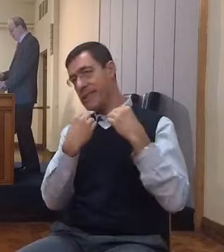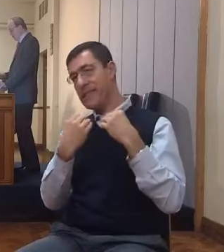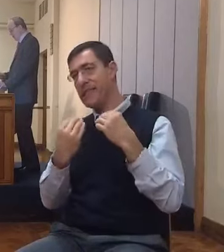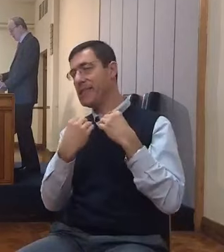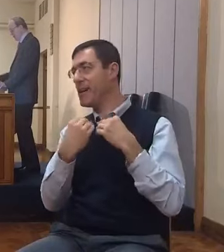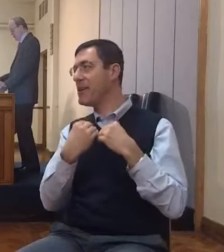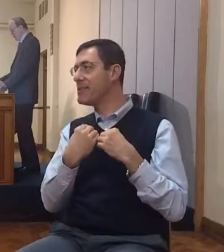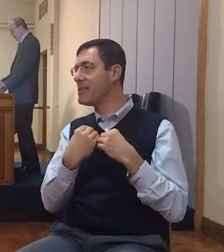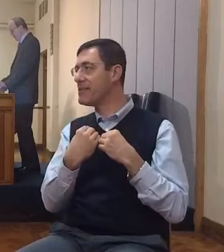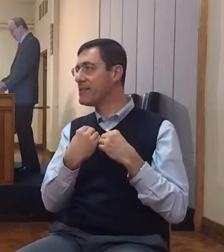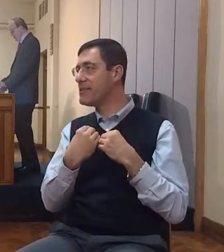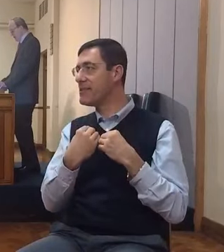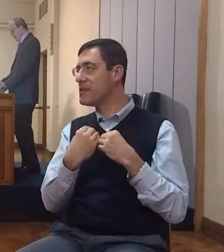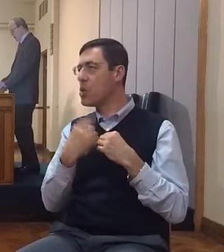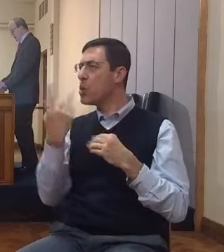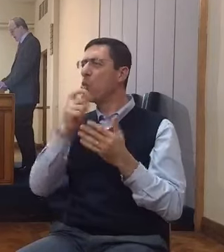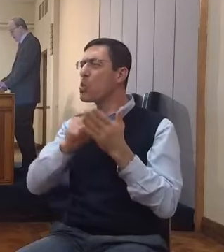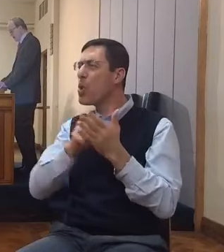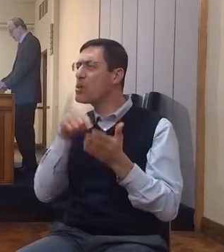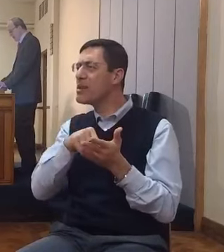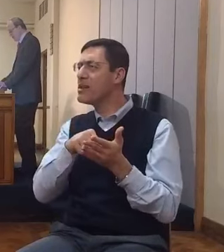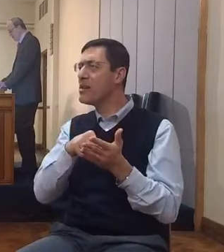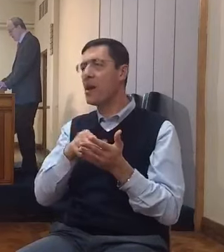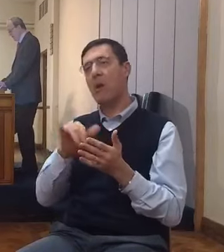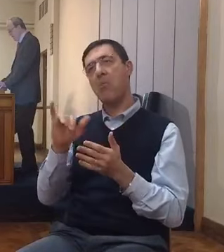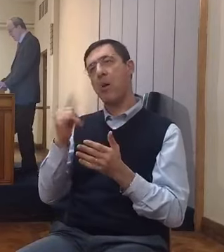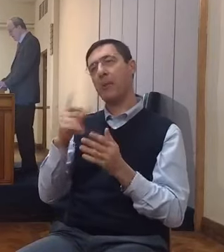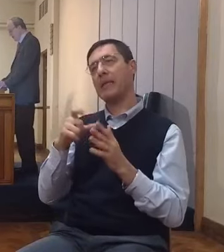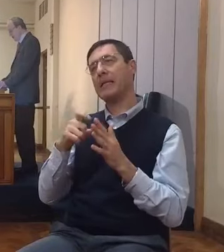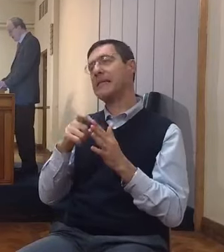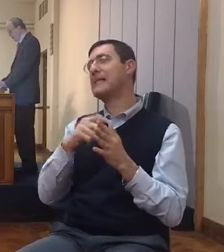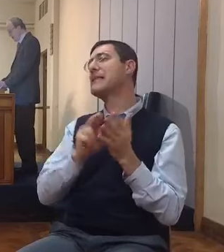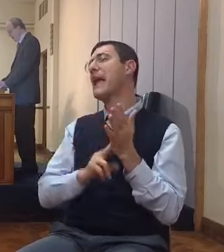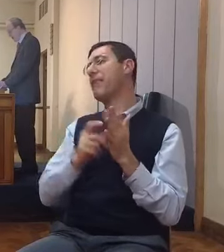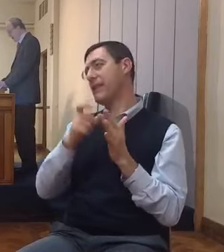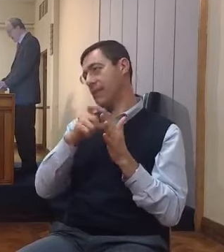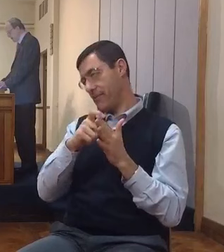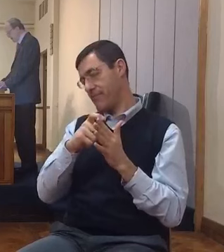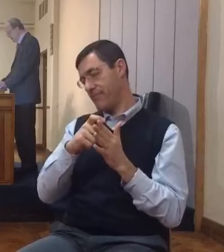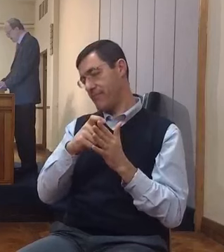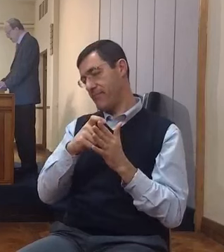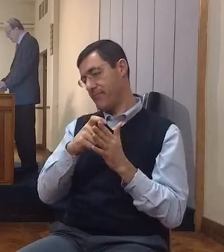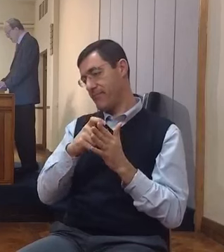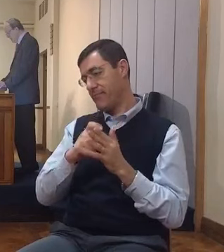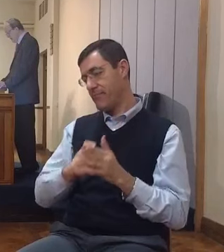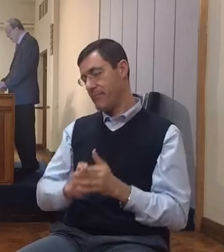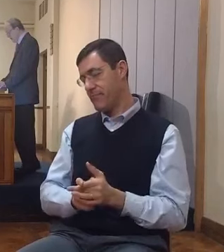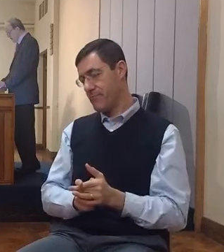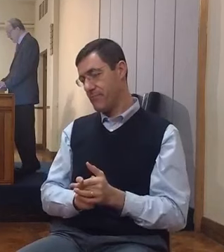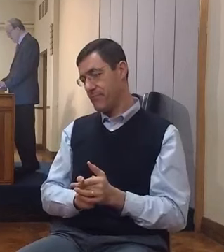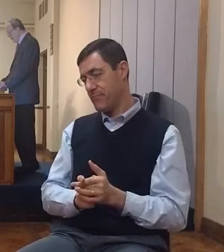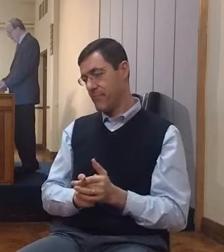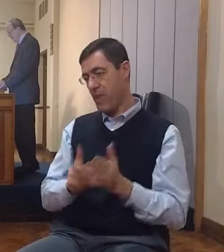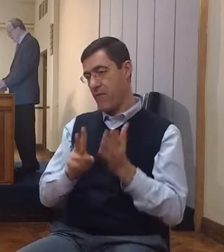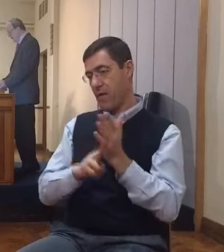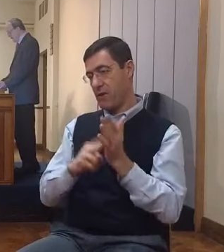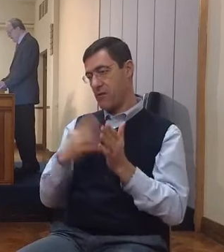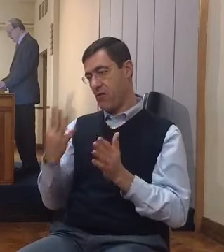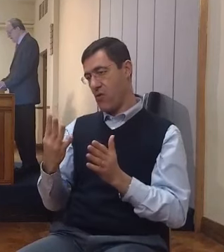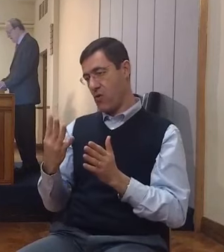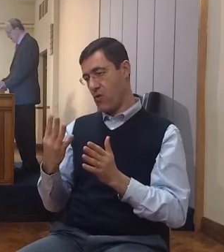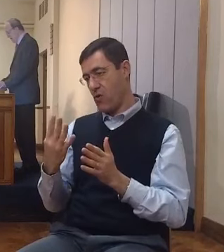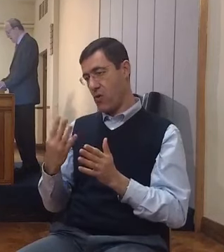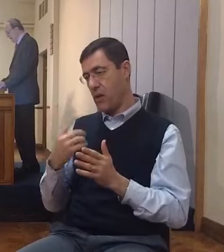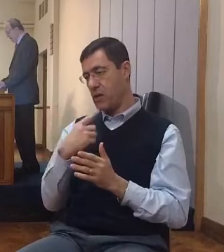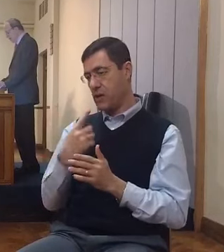author of this psalm. The reason is every now and then he goes to the singular. Verse 4, thou